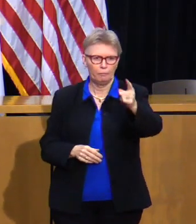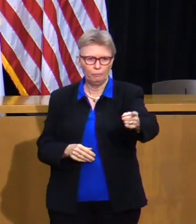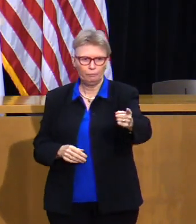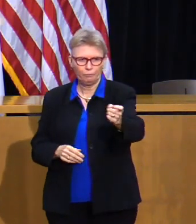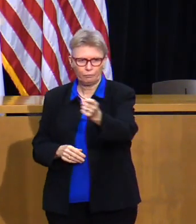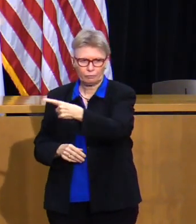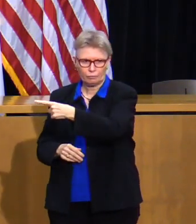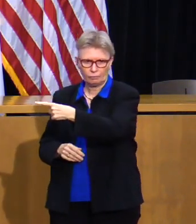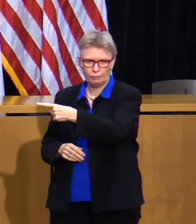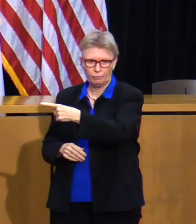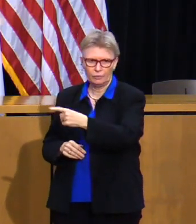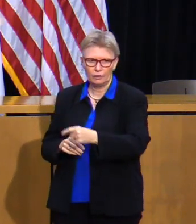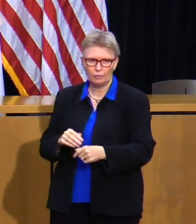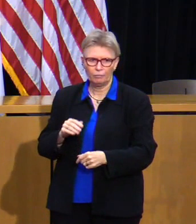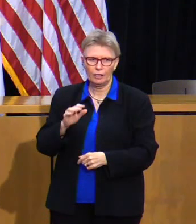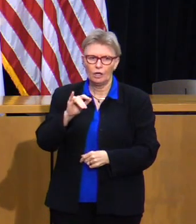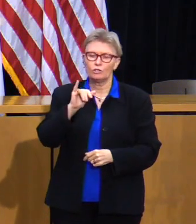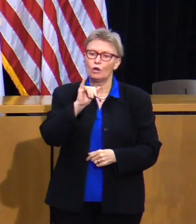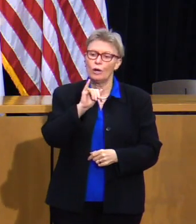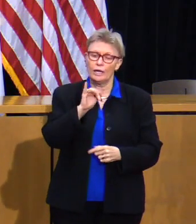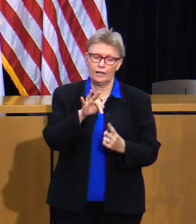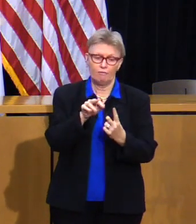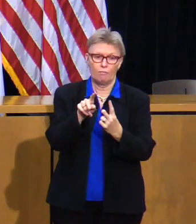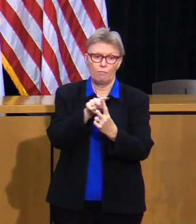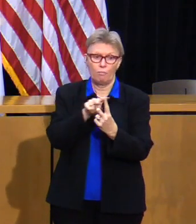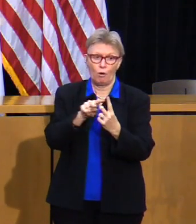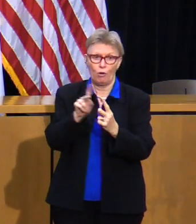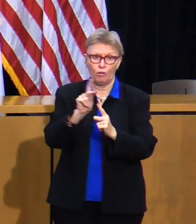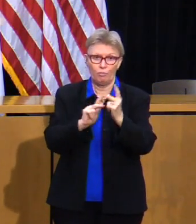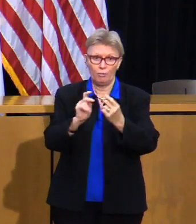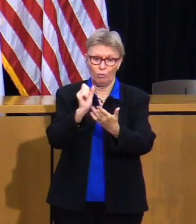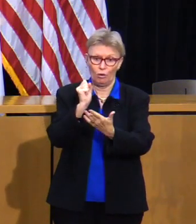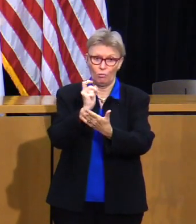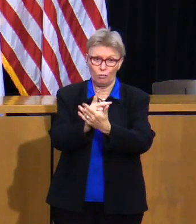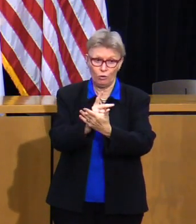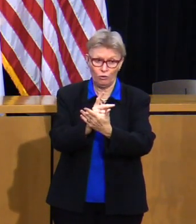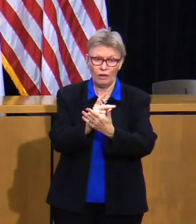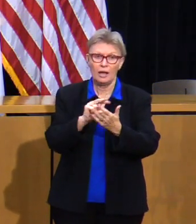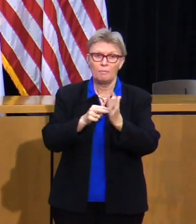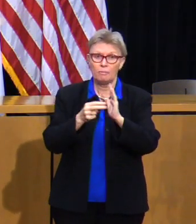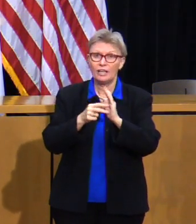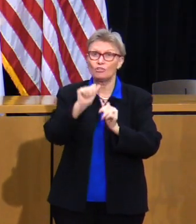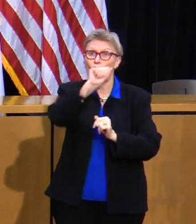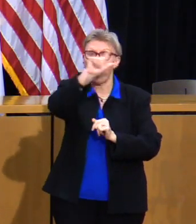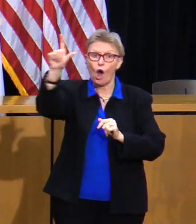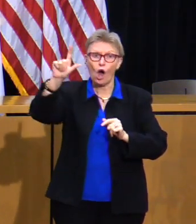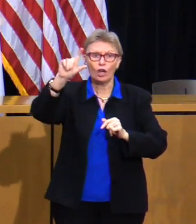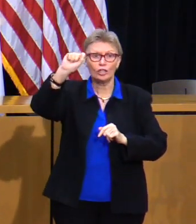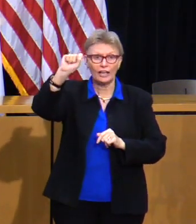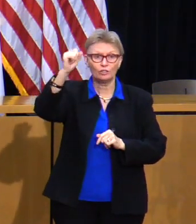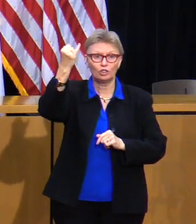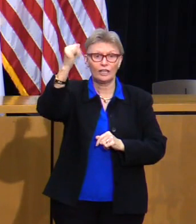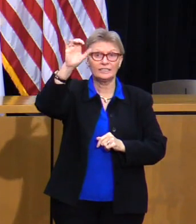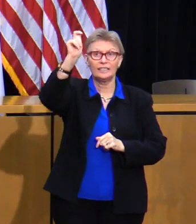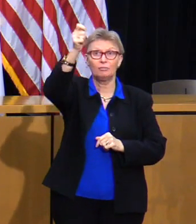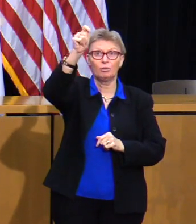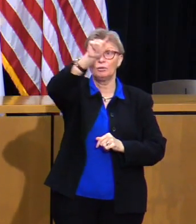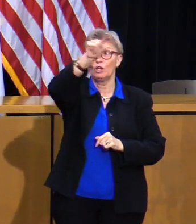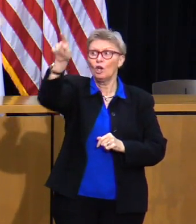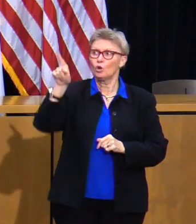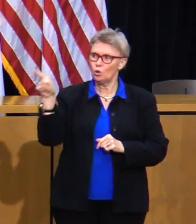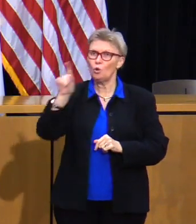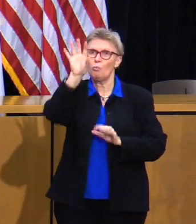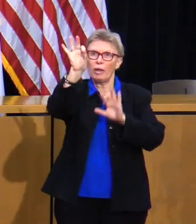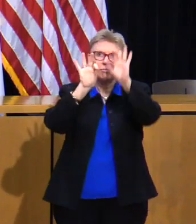that second nomination if they're approved. Is that significant to you? Does it feel different having appointed the